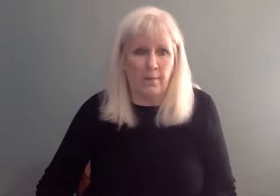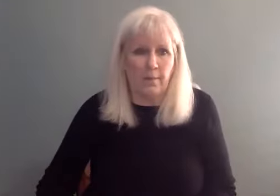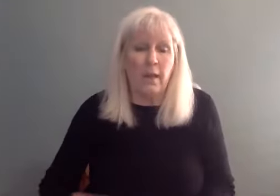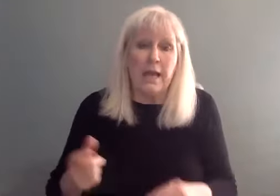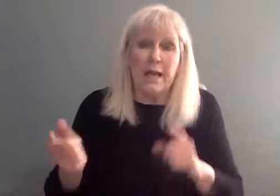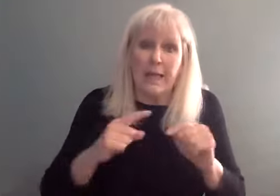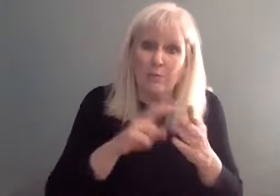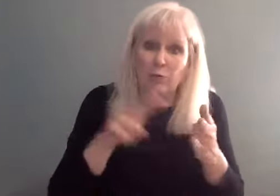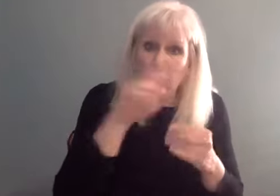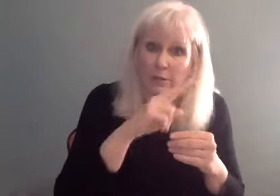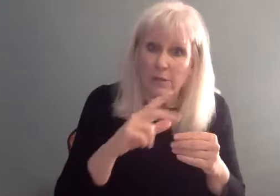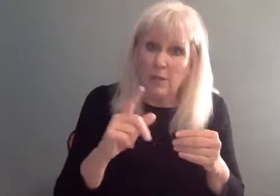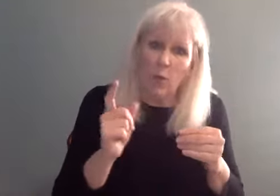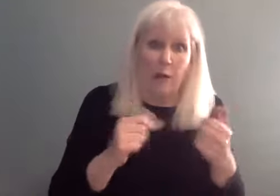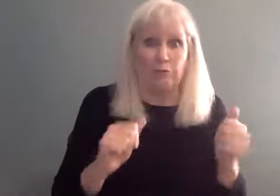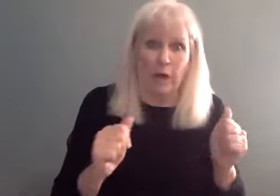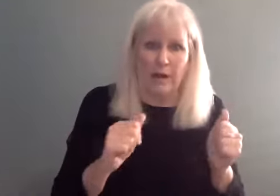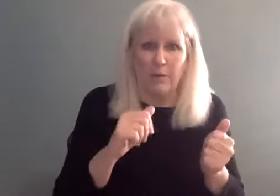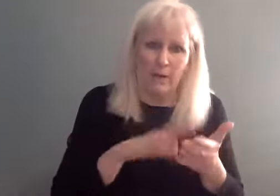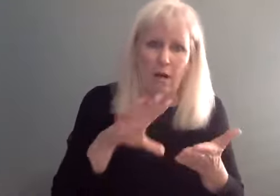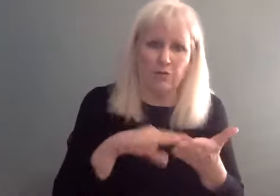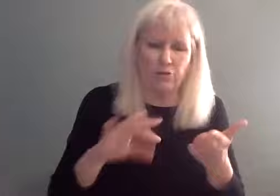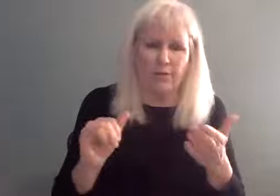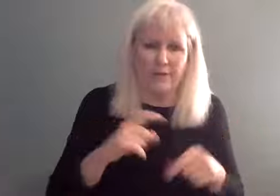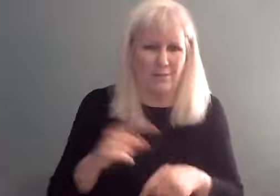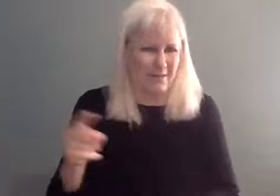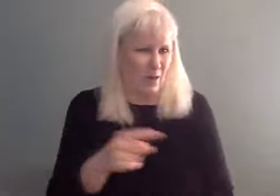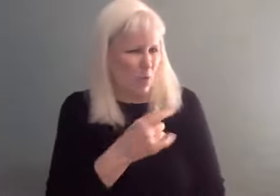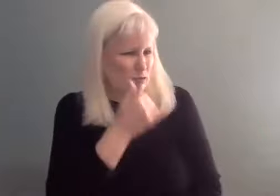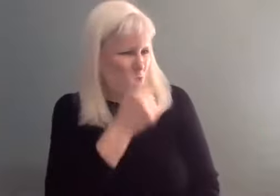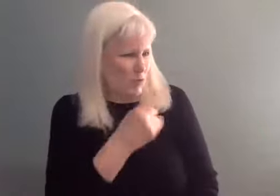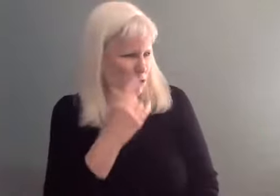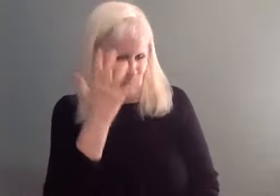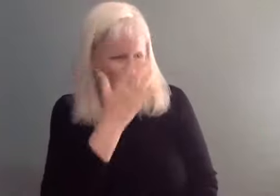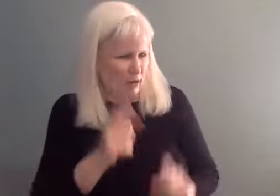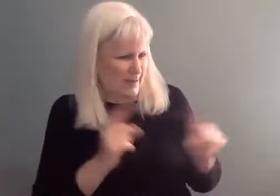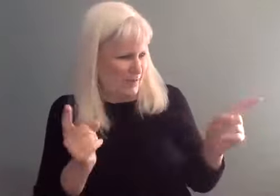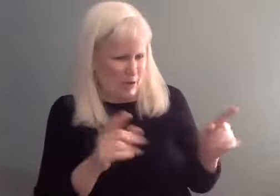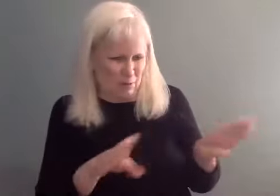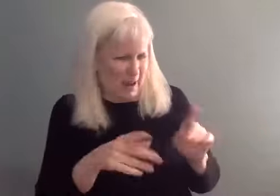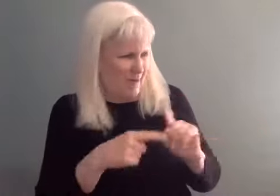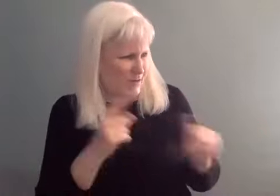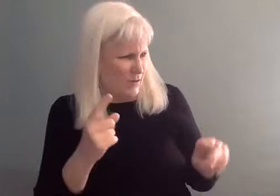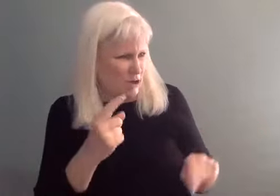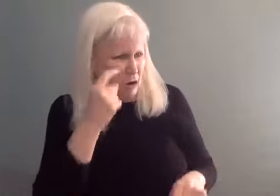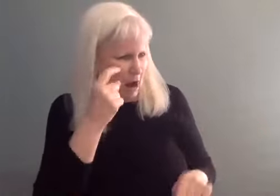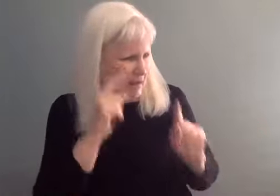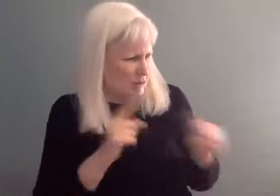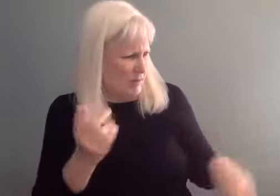to go to school. He said, look at you. You look different. You act different. Your eyes are different. And I said,